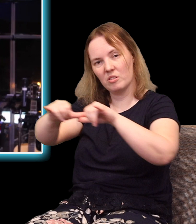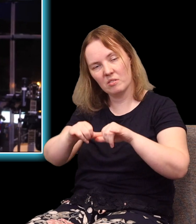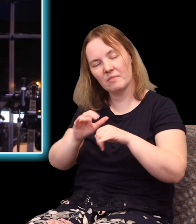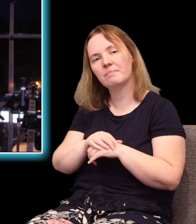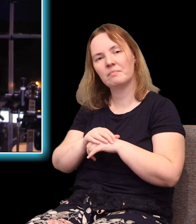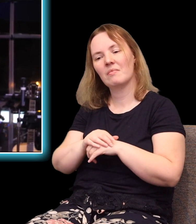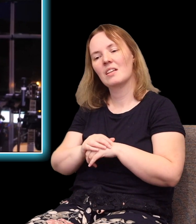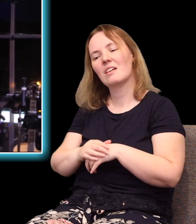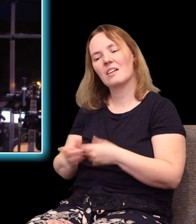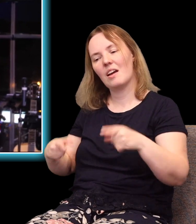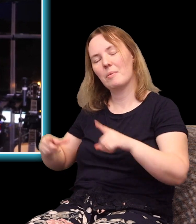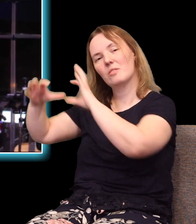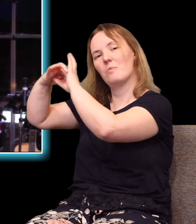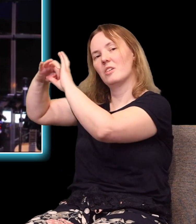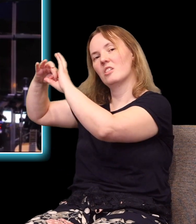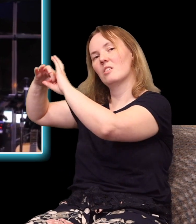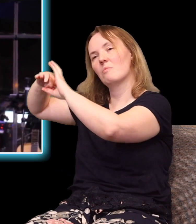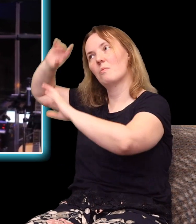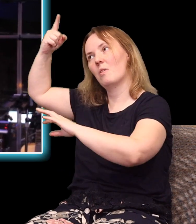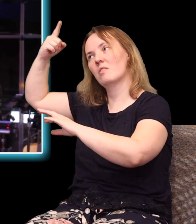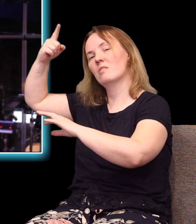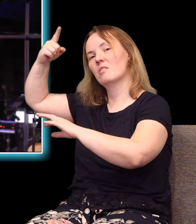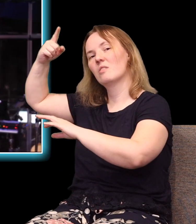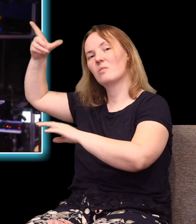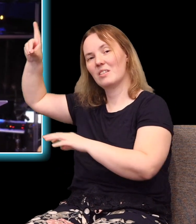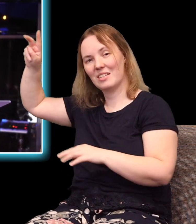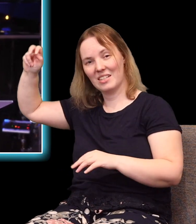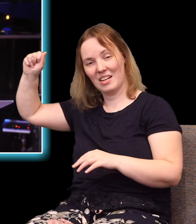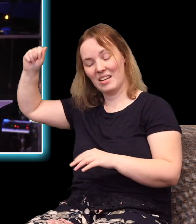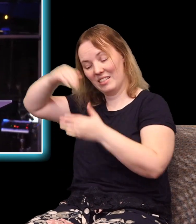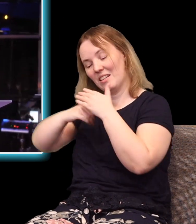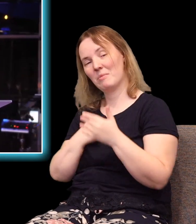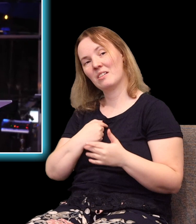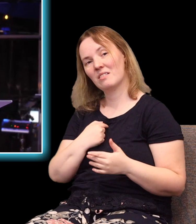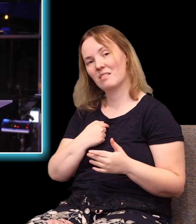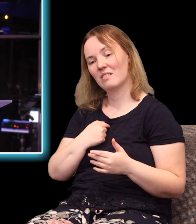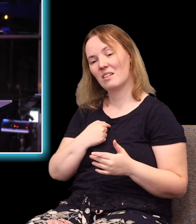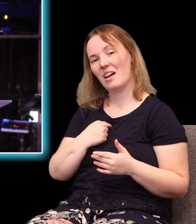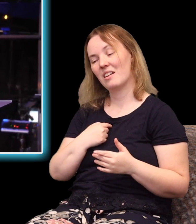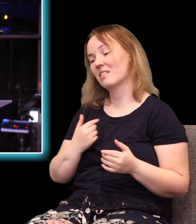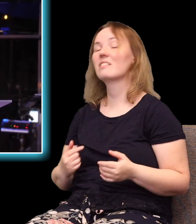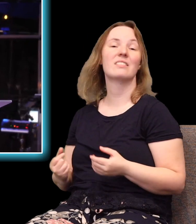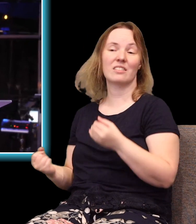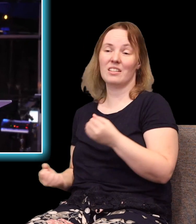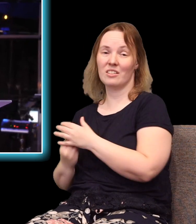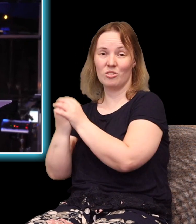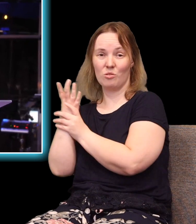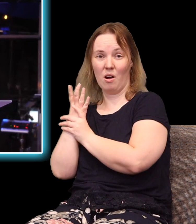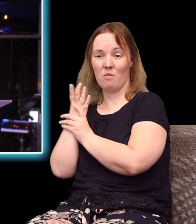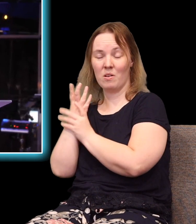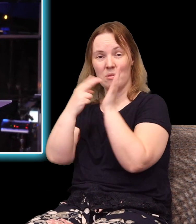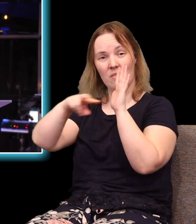through a relationship with the one whose genes are in me. And those genes continue to grow and be reflected as